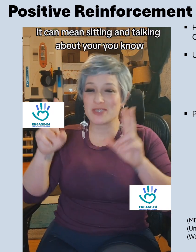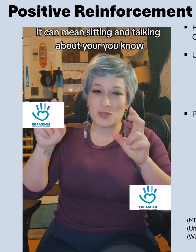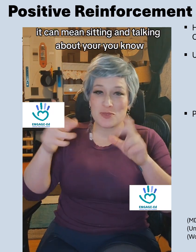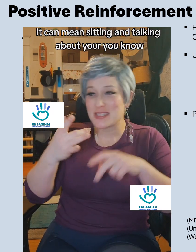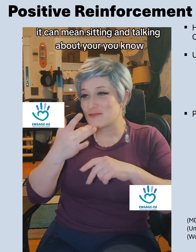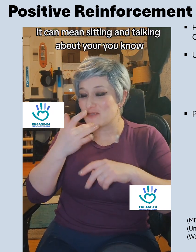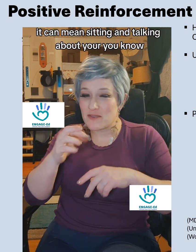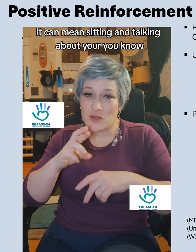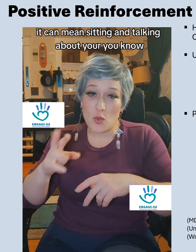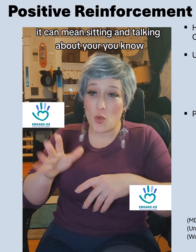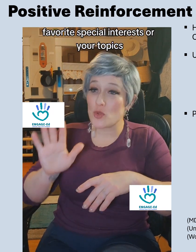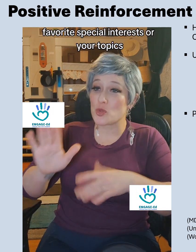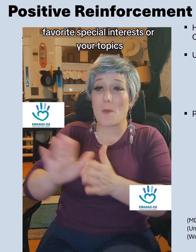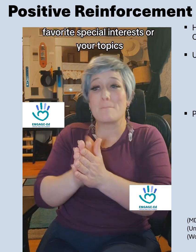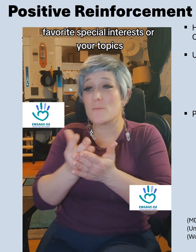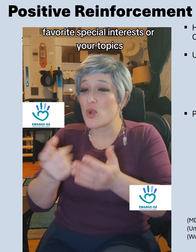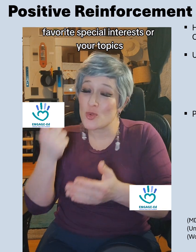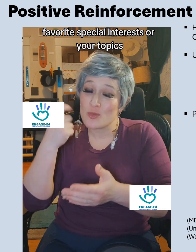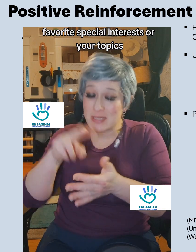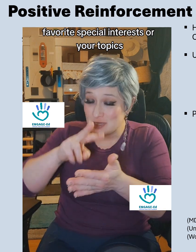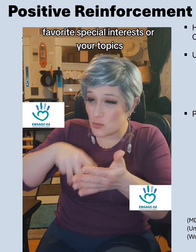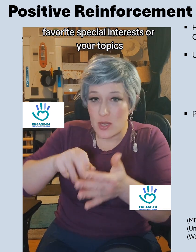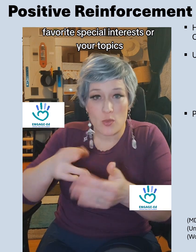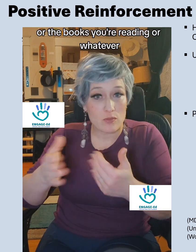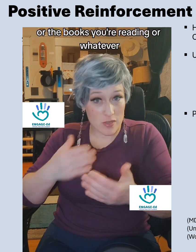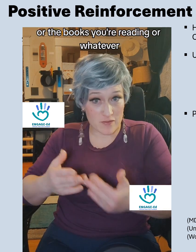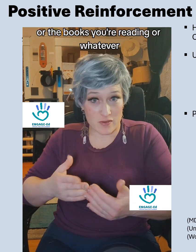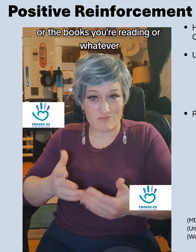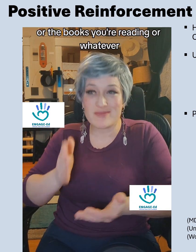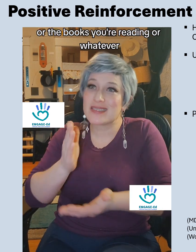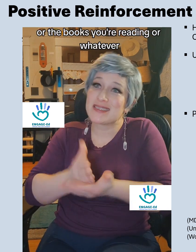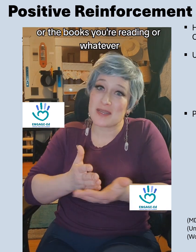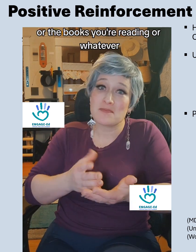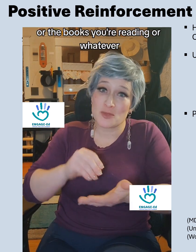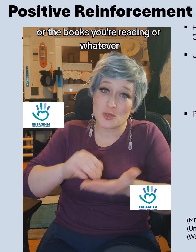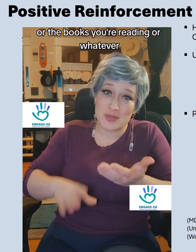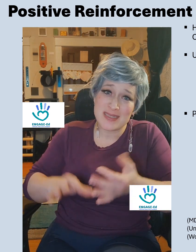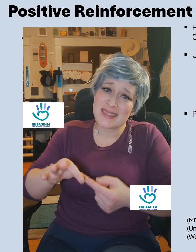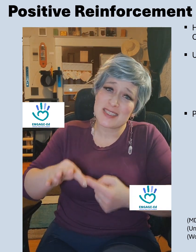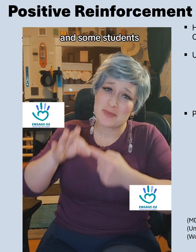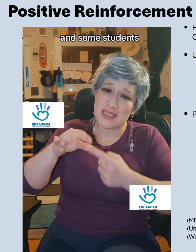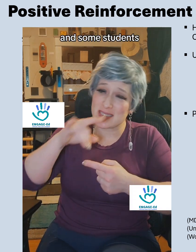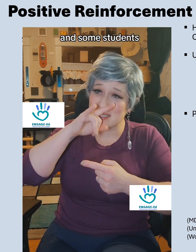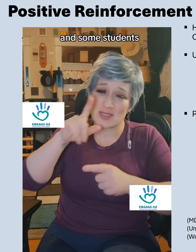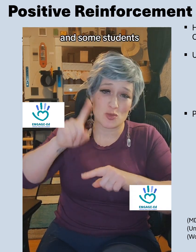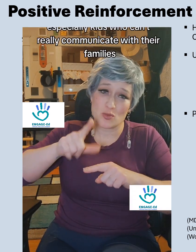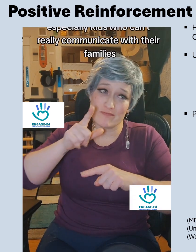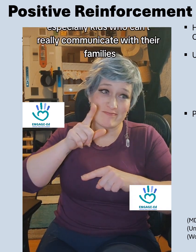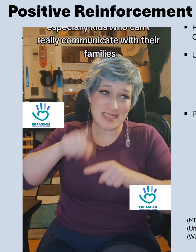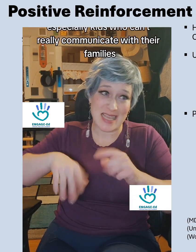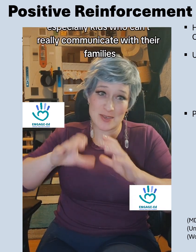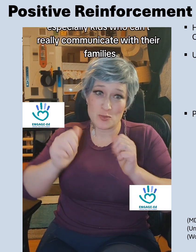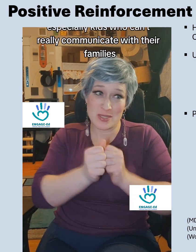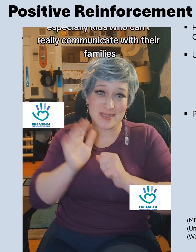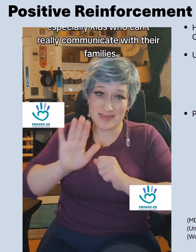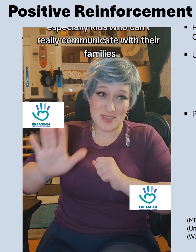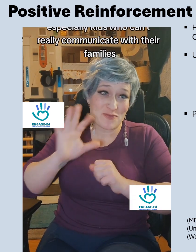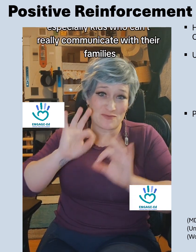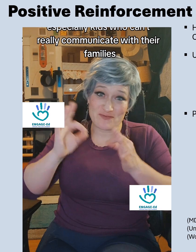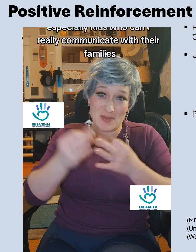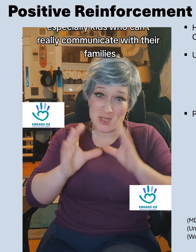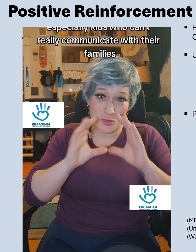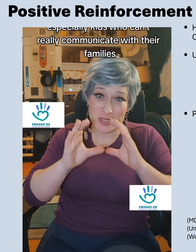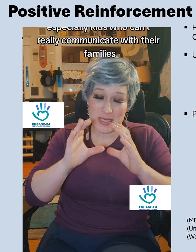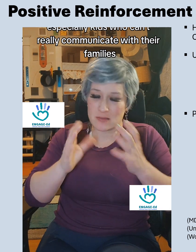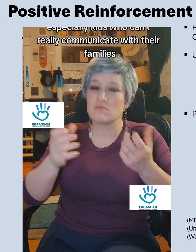talking about your, favorite special interests or your topics or the books you're reading or whatever. And some students, especially kids who